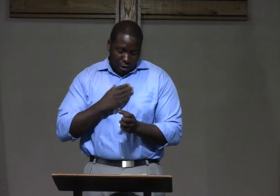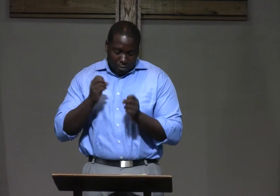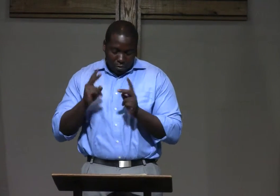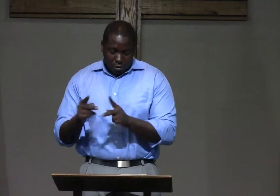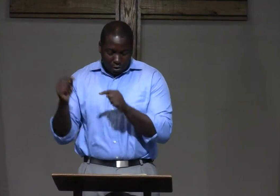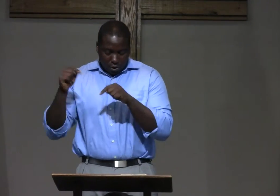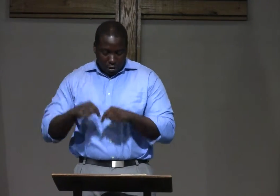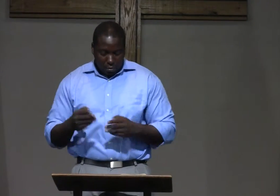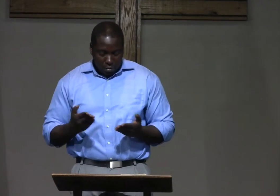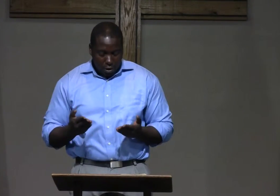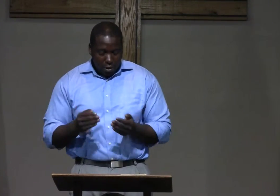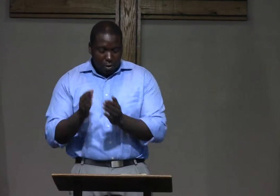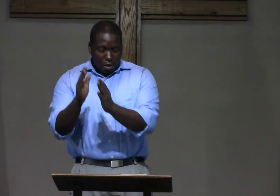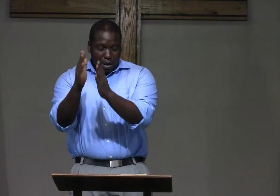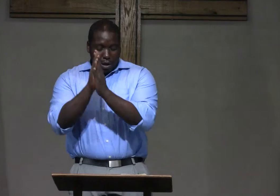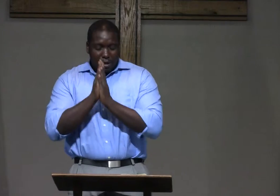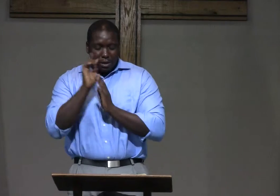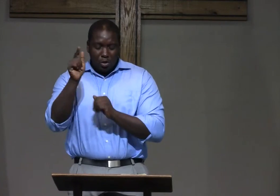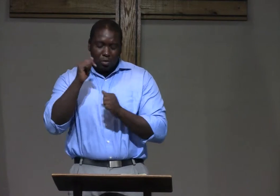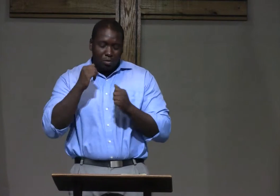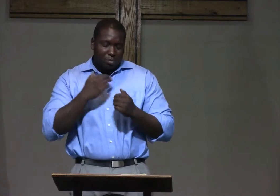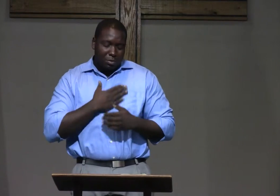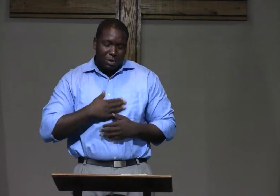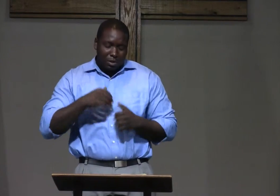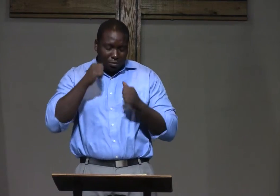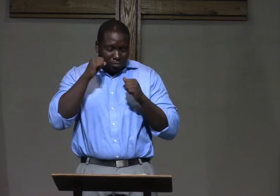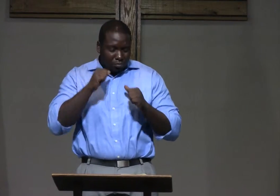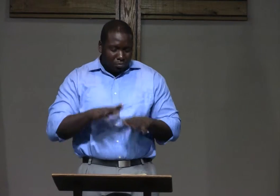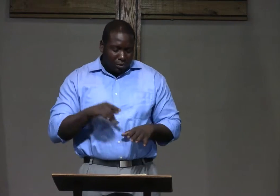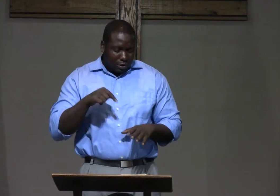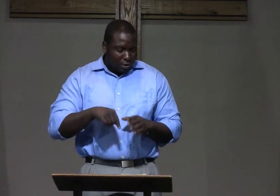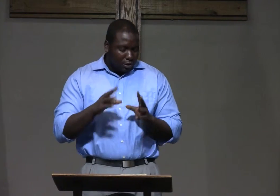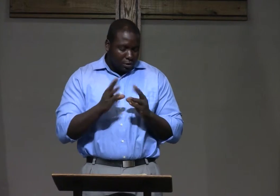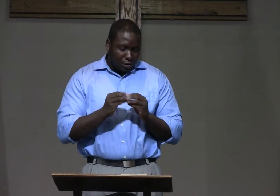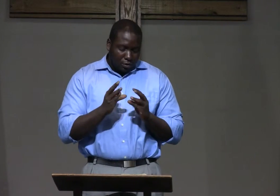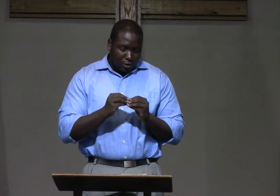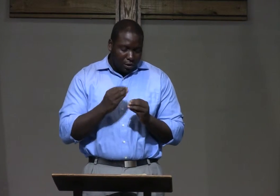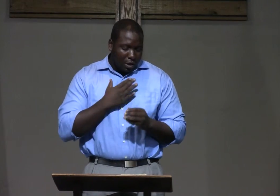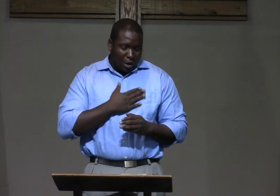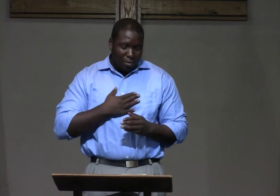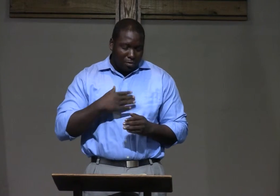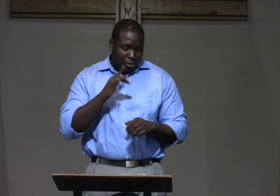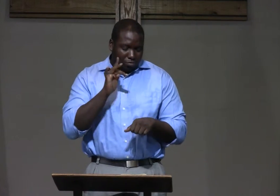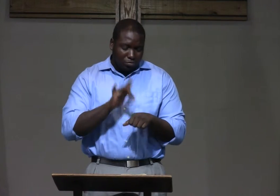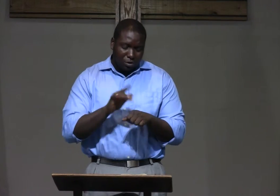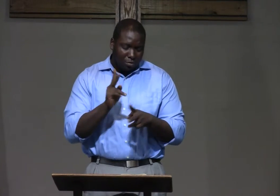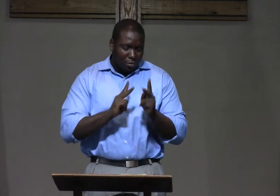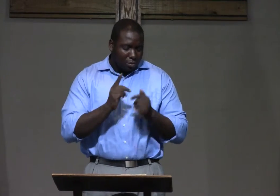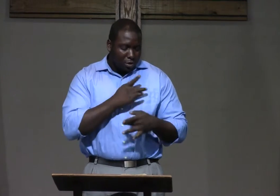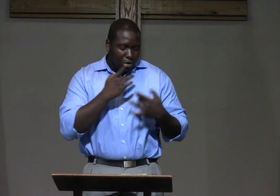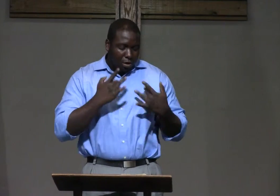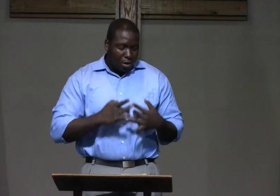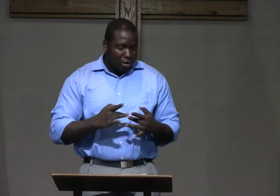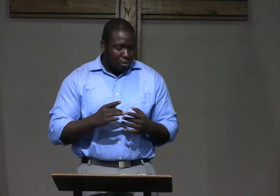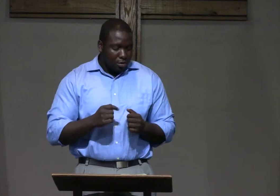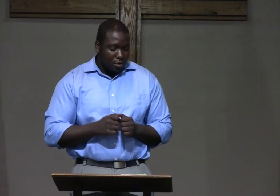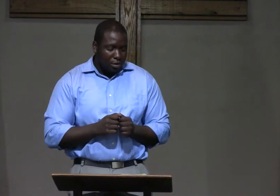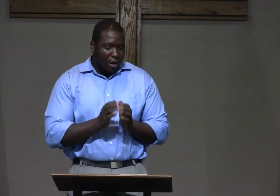Lord, we thank you for this opportunity that we have to come here. And we ask you to please bless this service. I pray that you please touch